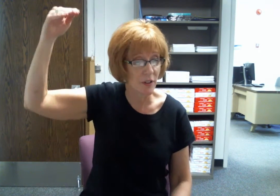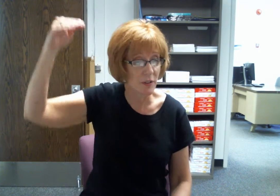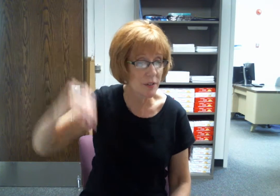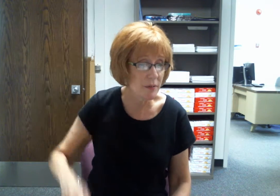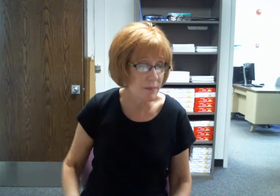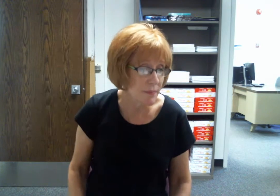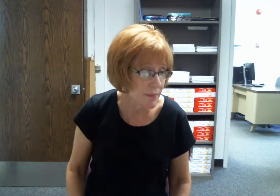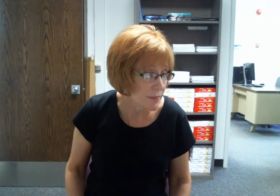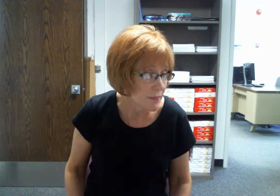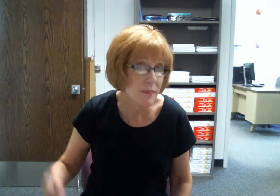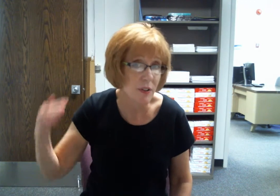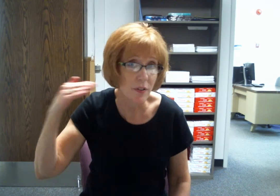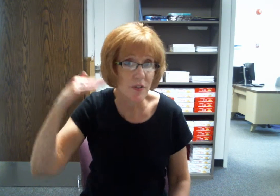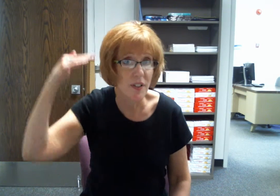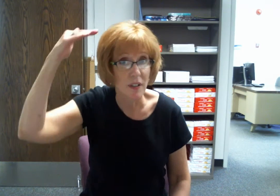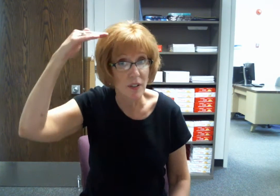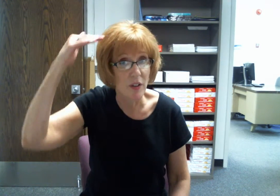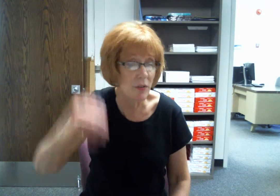Adult. You also see adult.